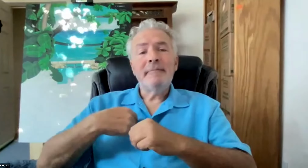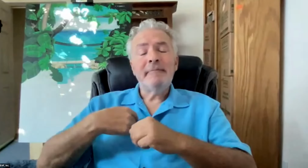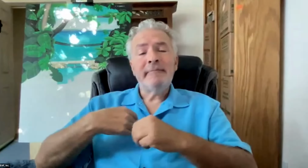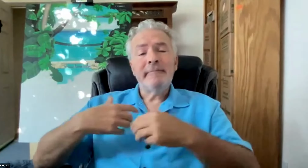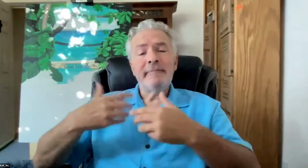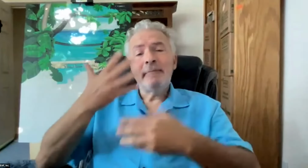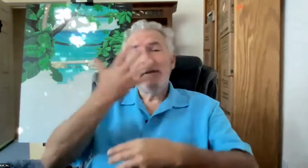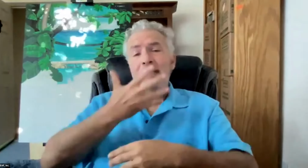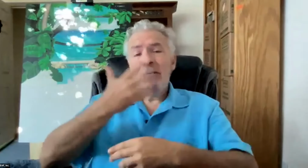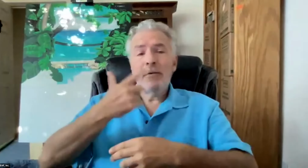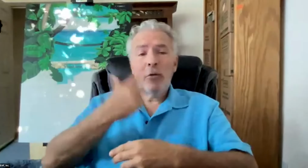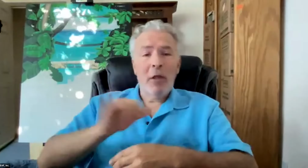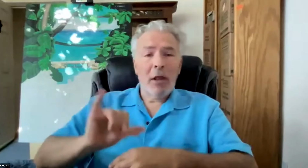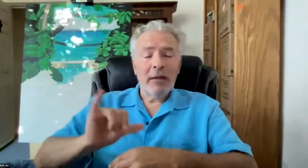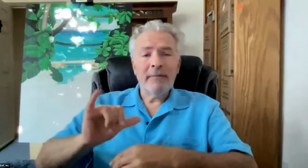to be celebrated.